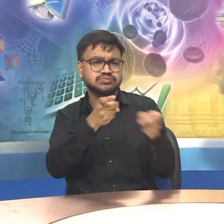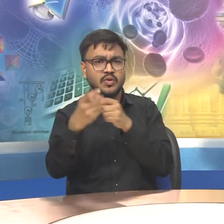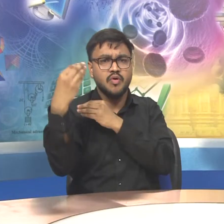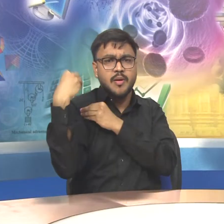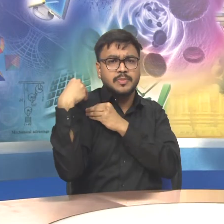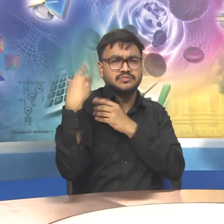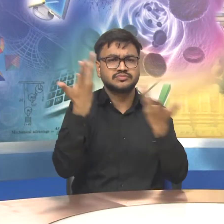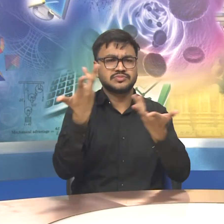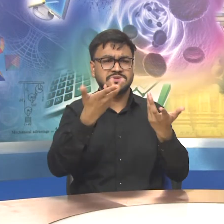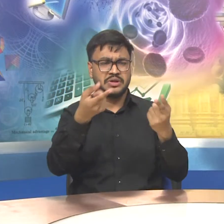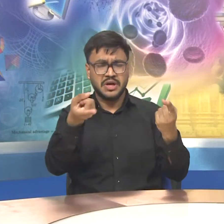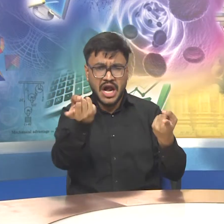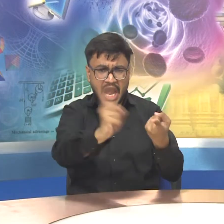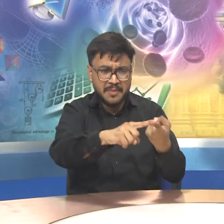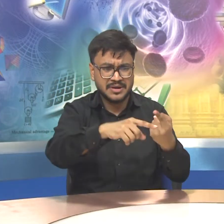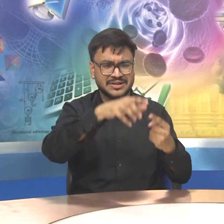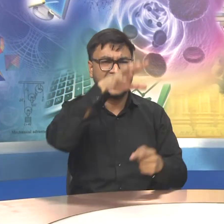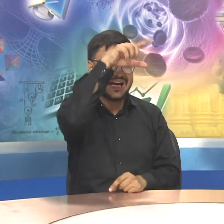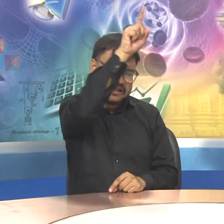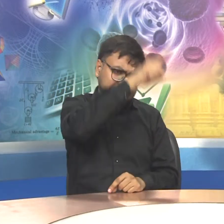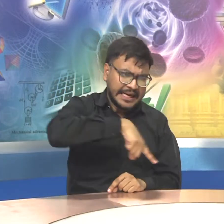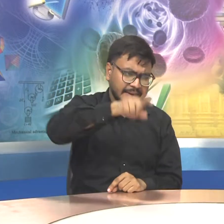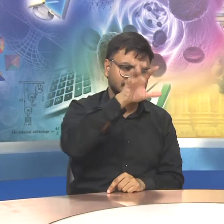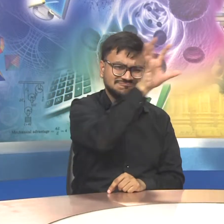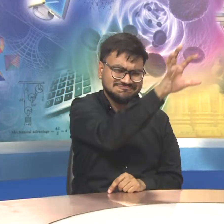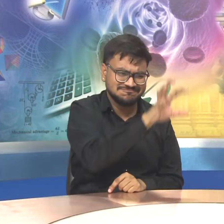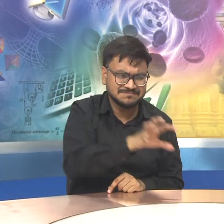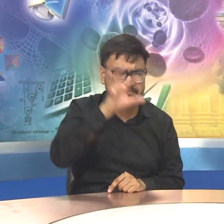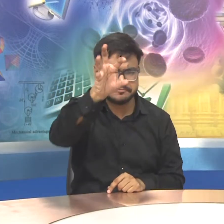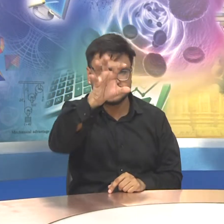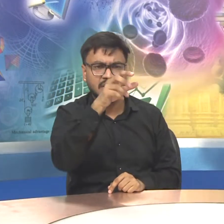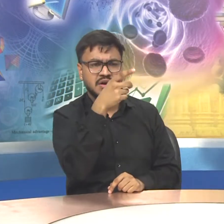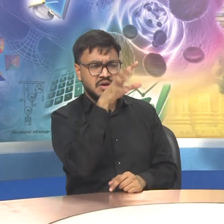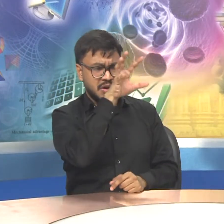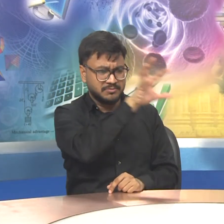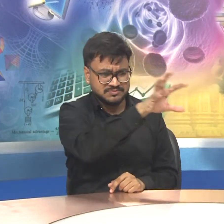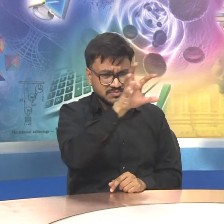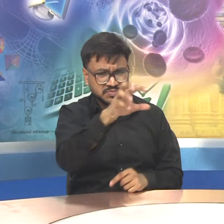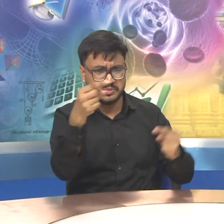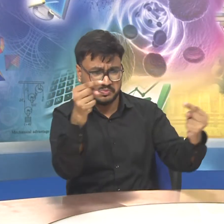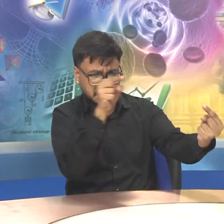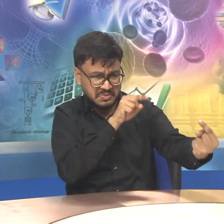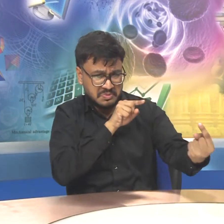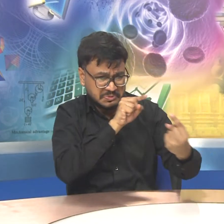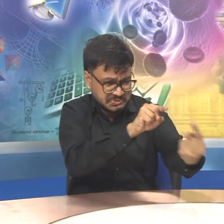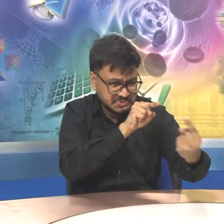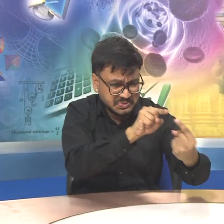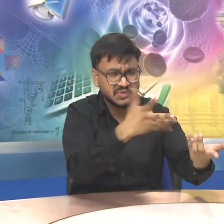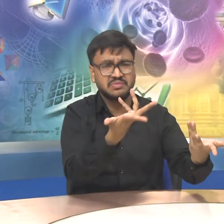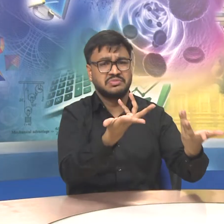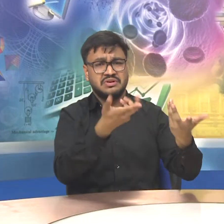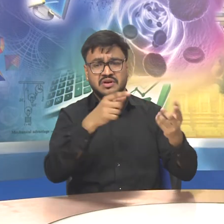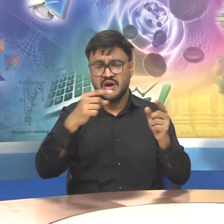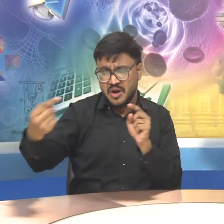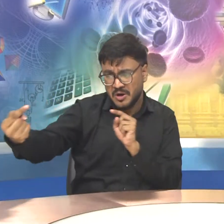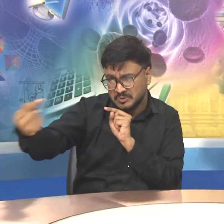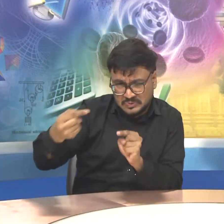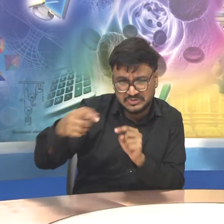it disputes between the Government of India on the one side and or